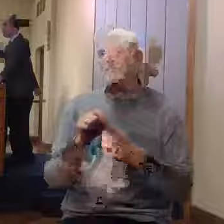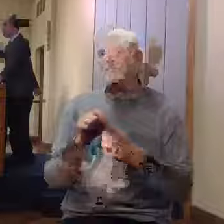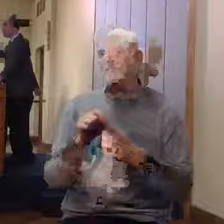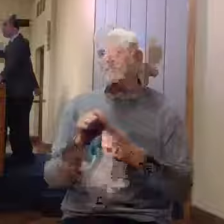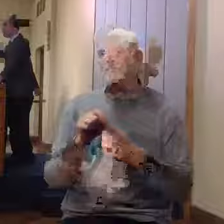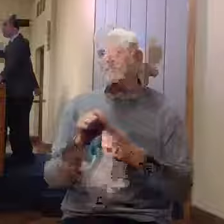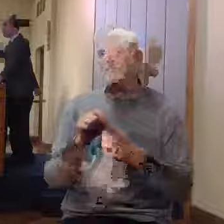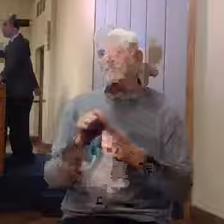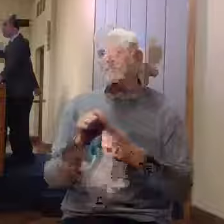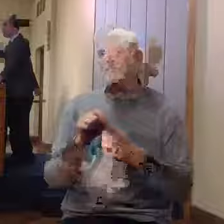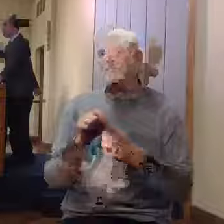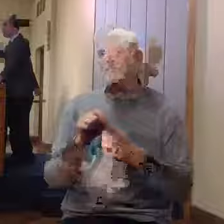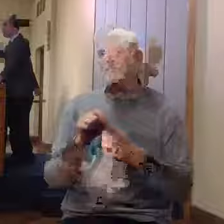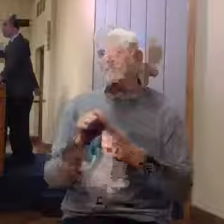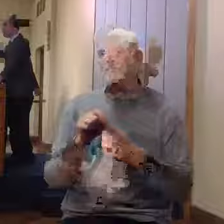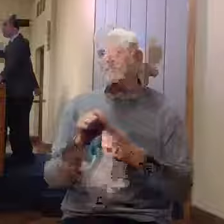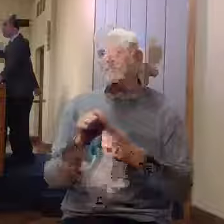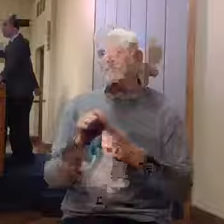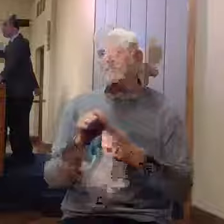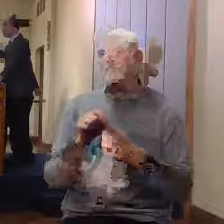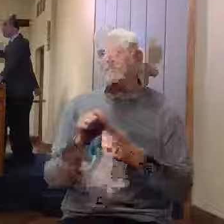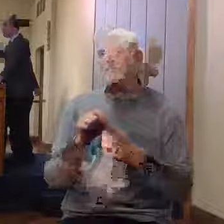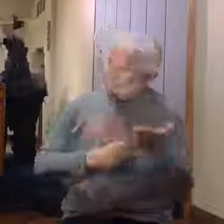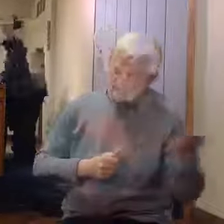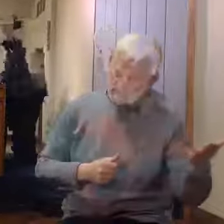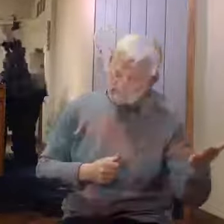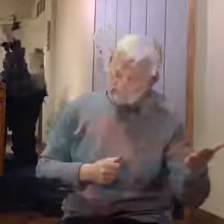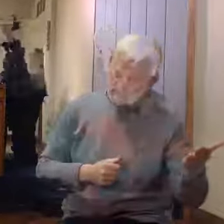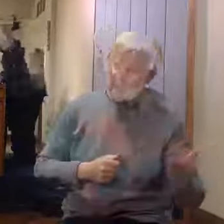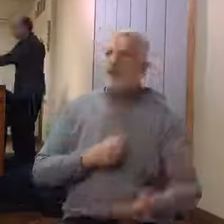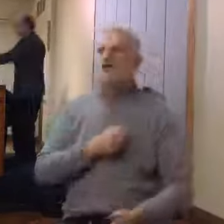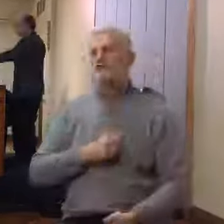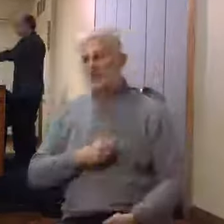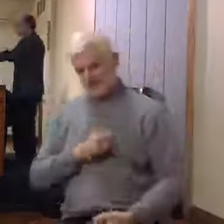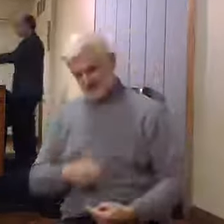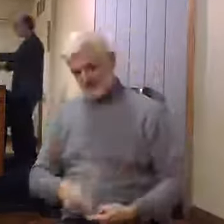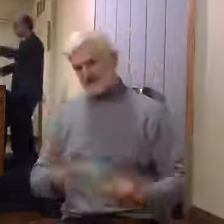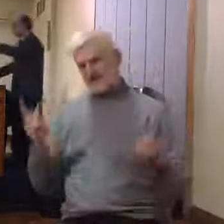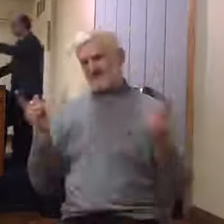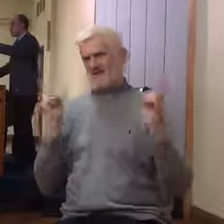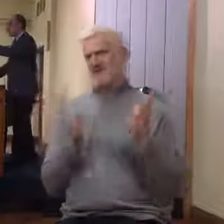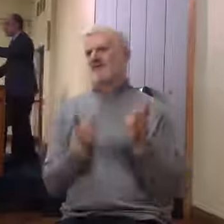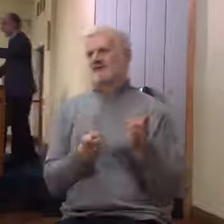to himself, oh, you know the text, seek ye first the kingdom.